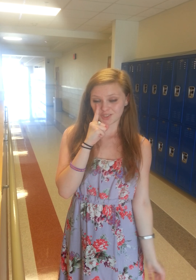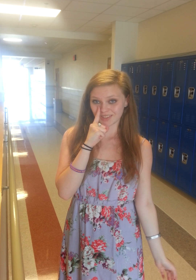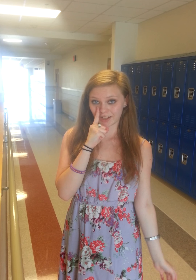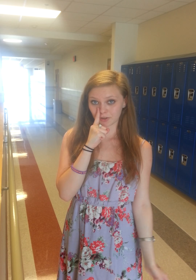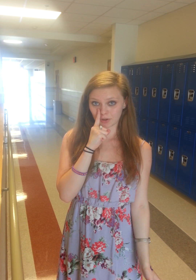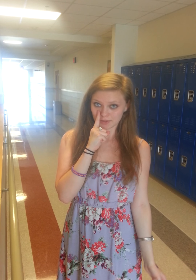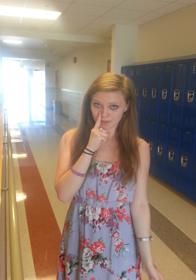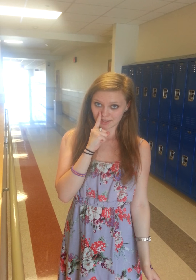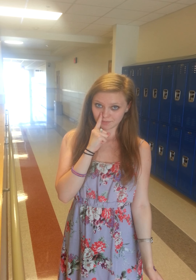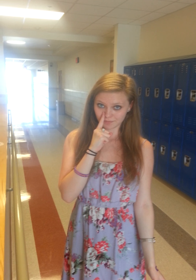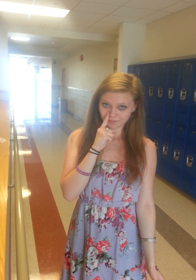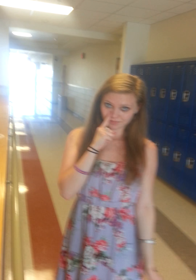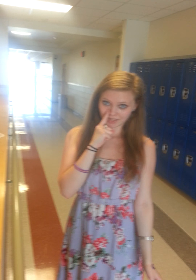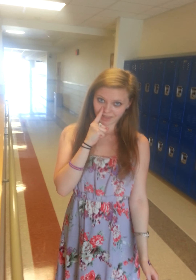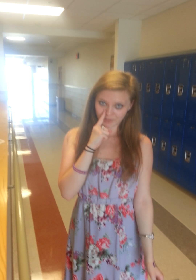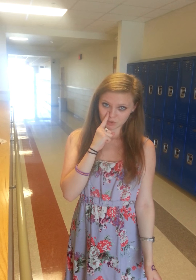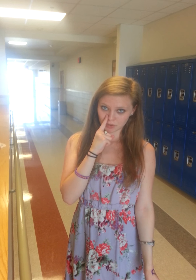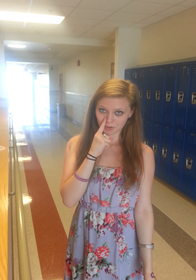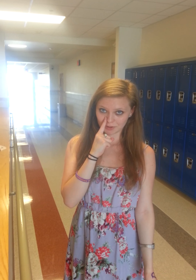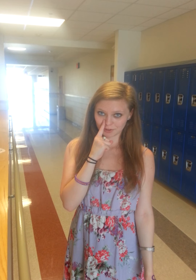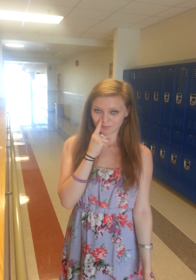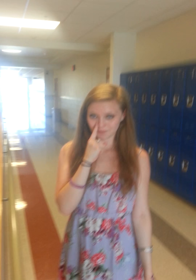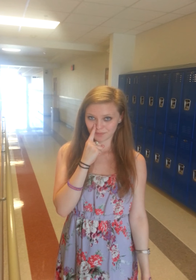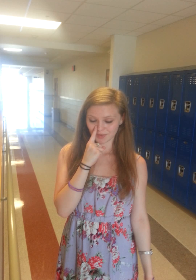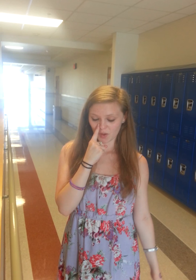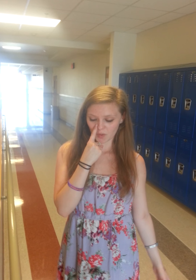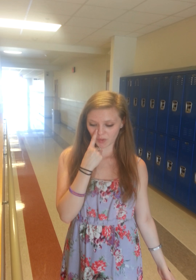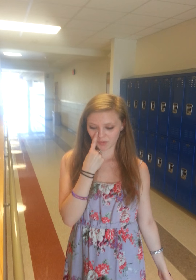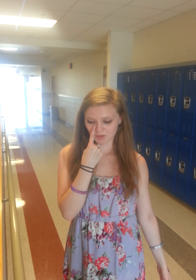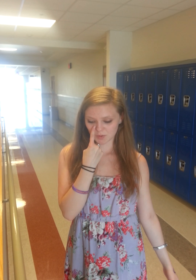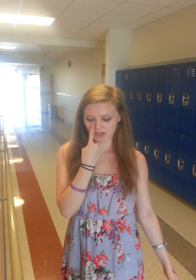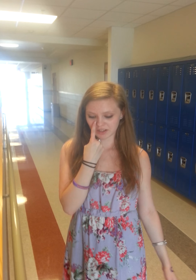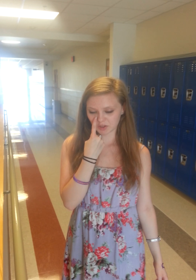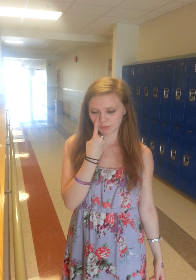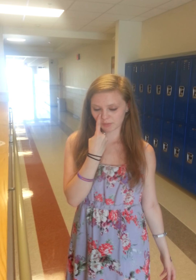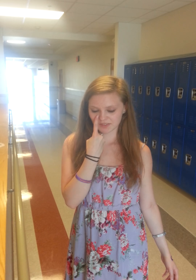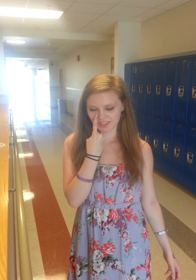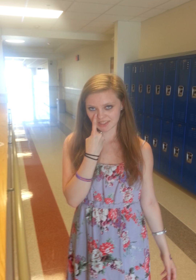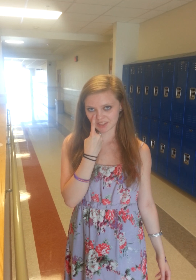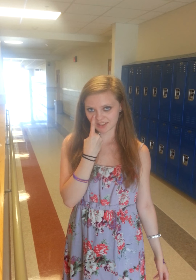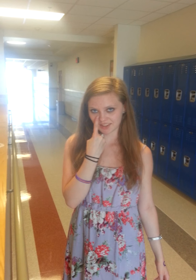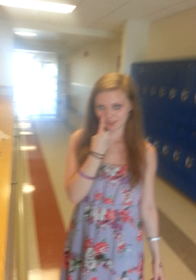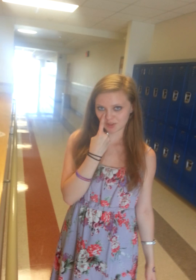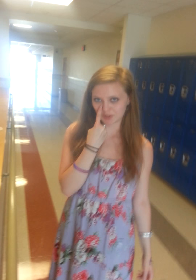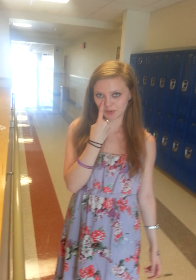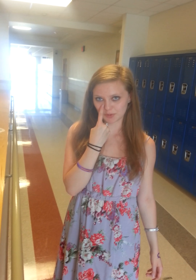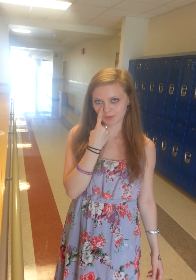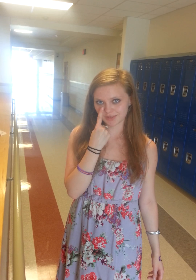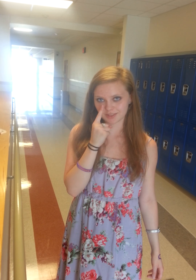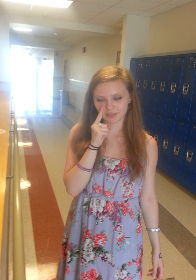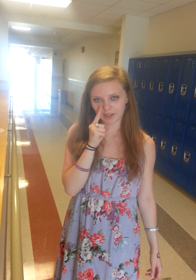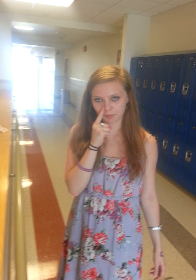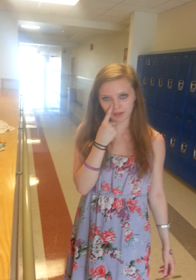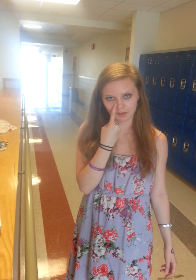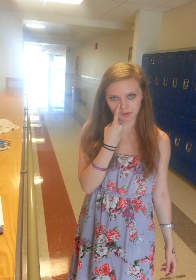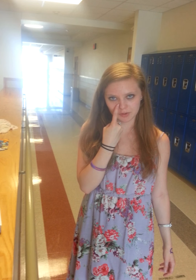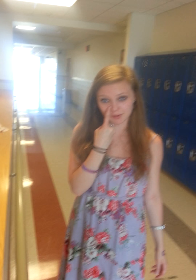side of your nose with it, and then turn to where your palm is facing you. So like you're picking your nose when you're